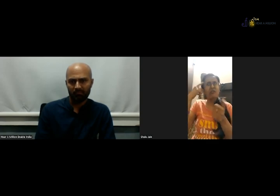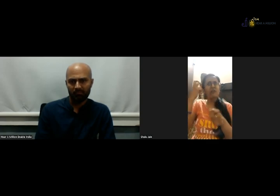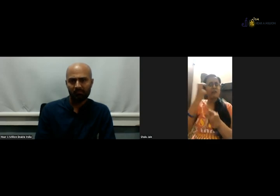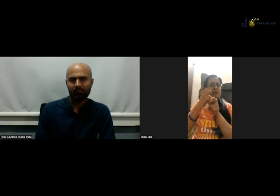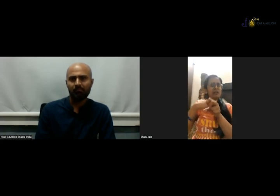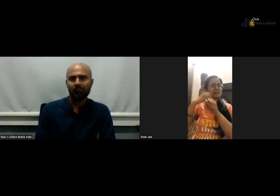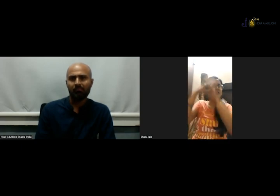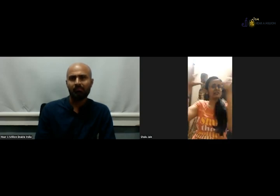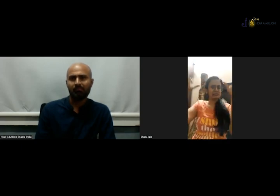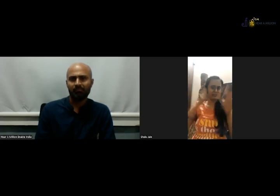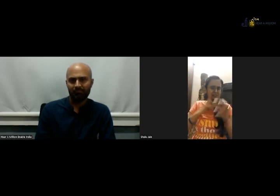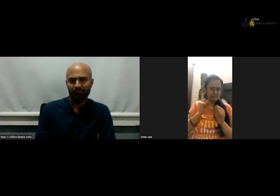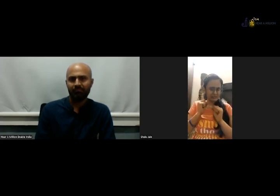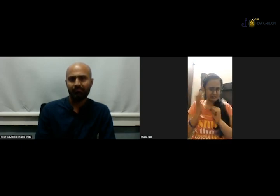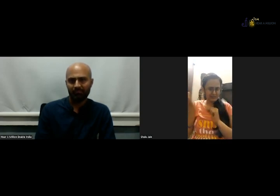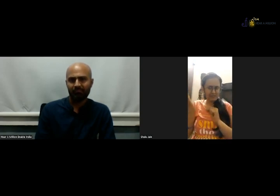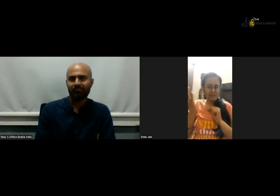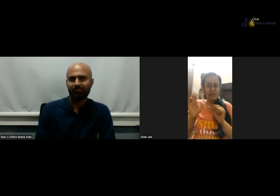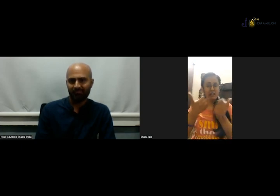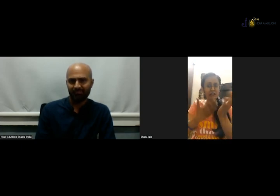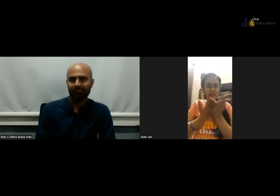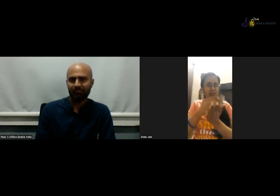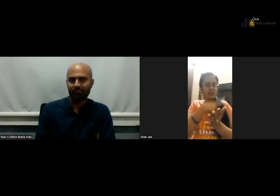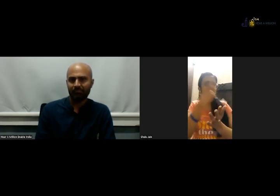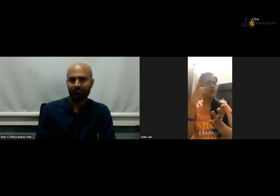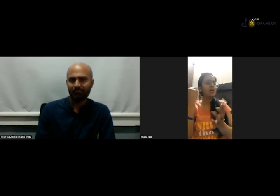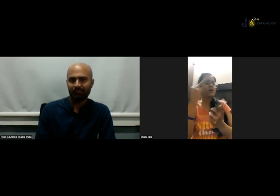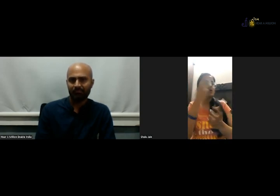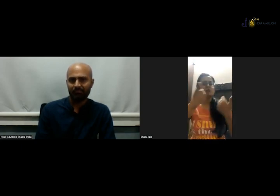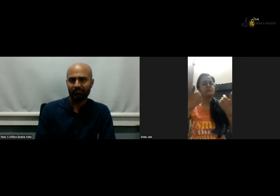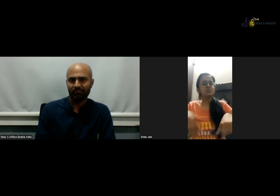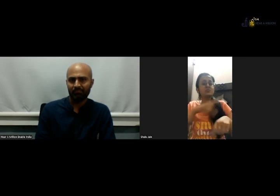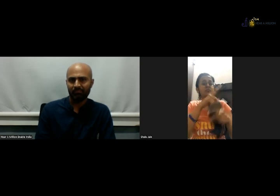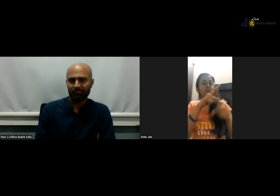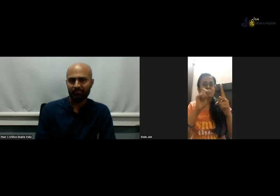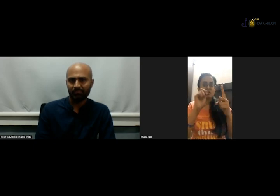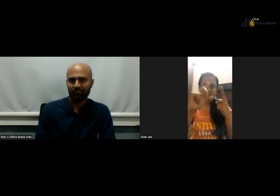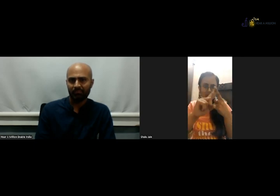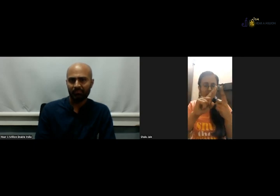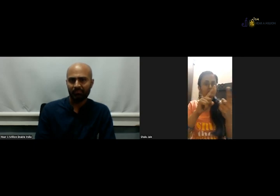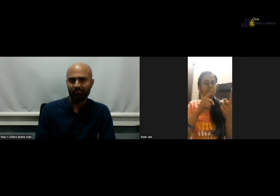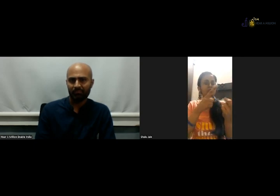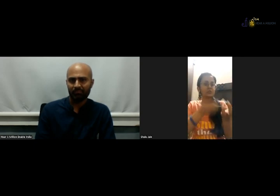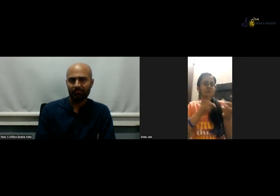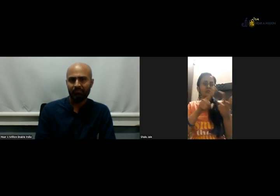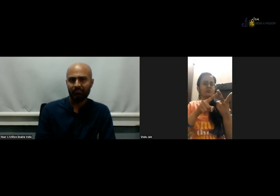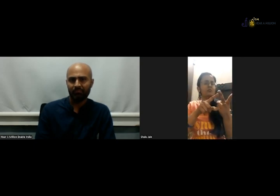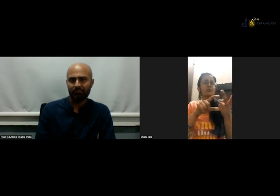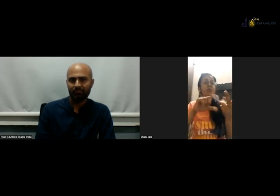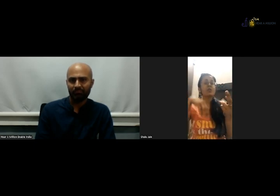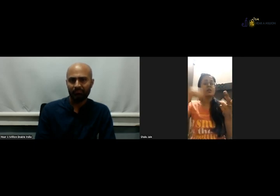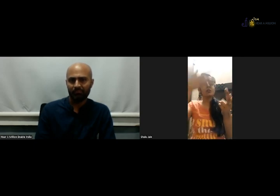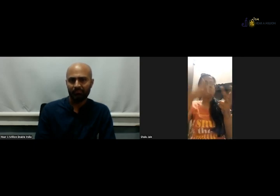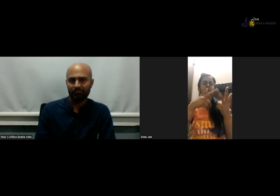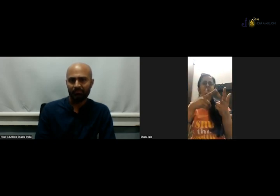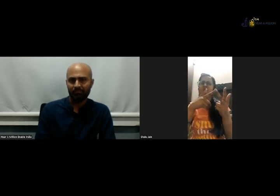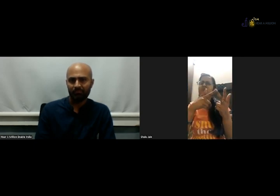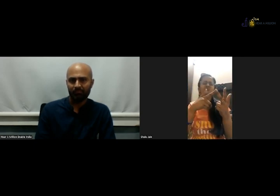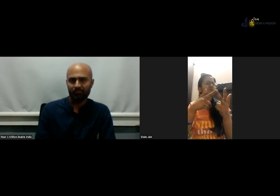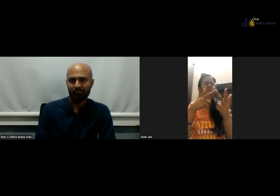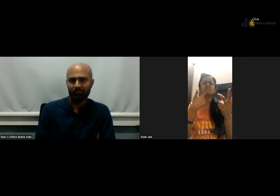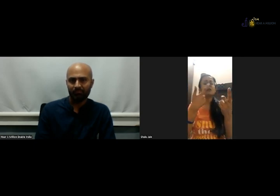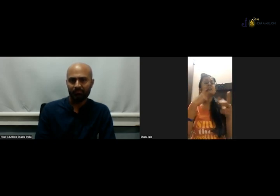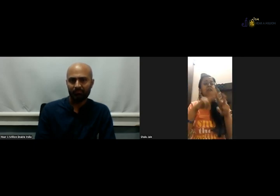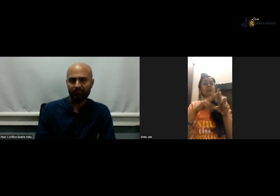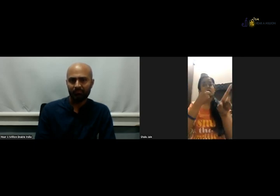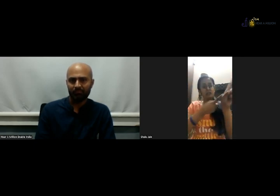you. I thought I couldn't, had a vision that a deaf lawyer there is a deaf lawyer.